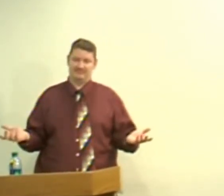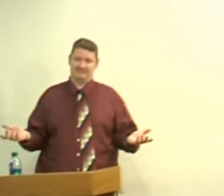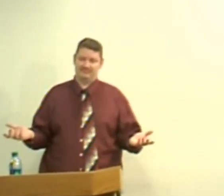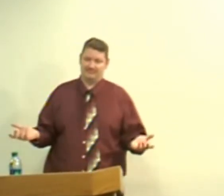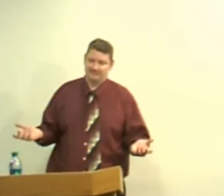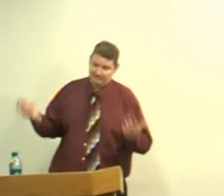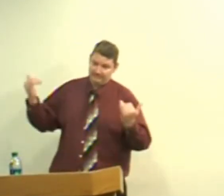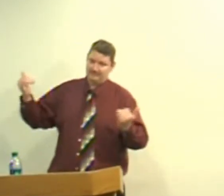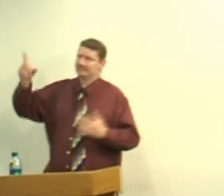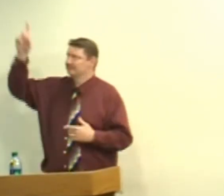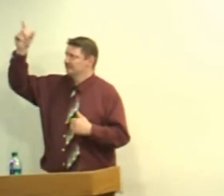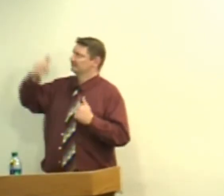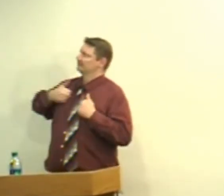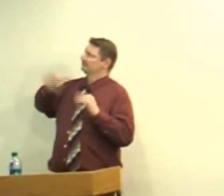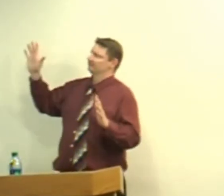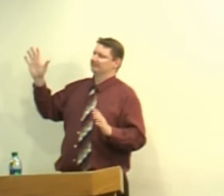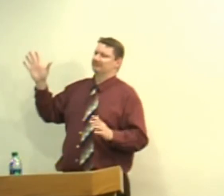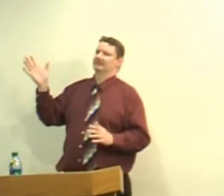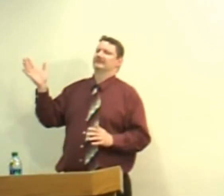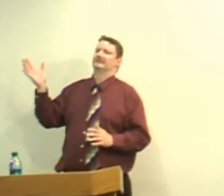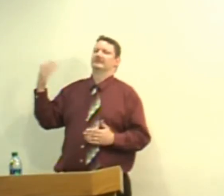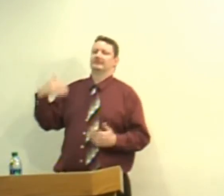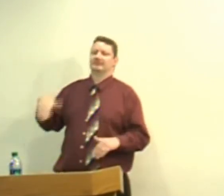what did Christ have never sacrificed for us? would we be today?